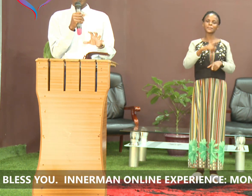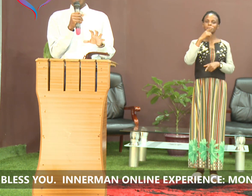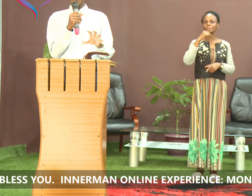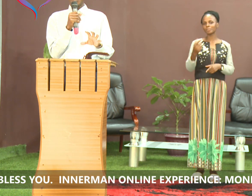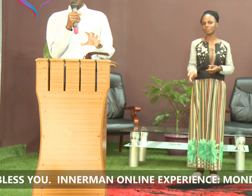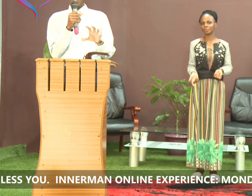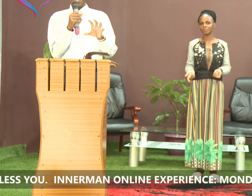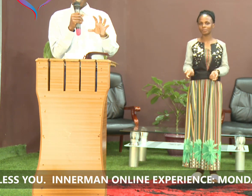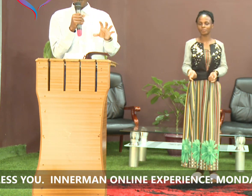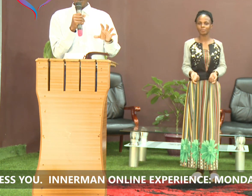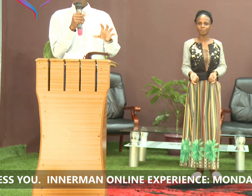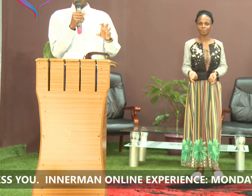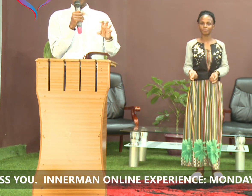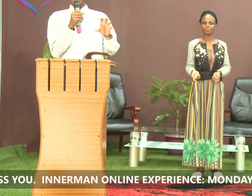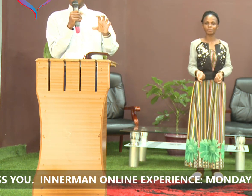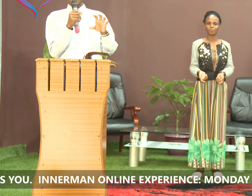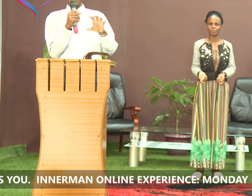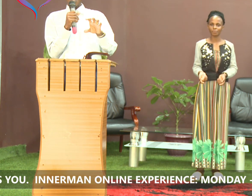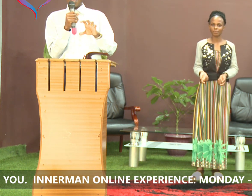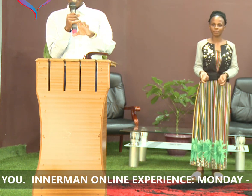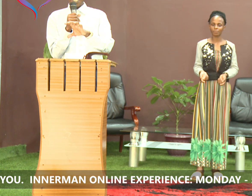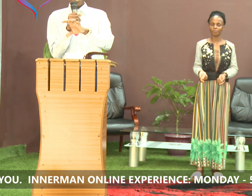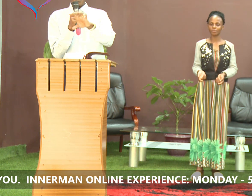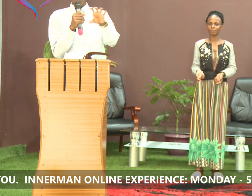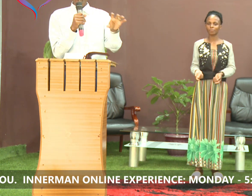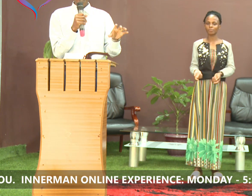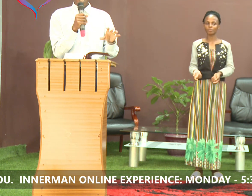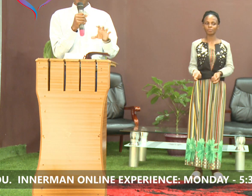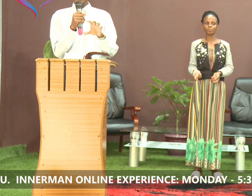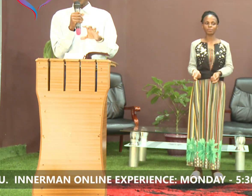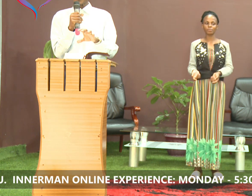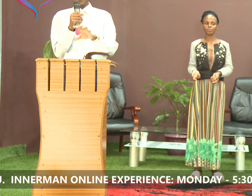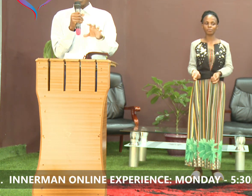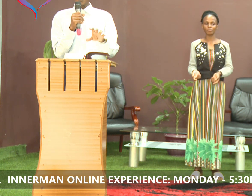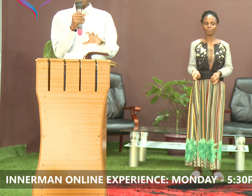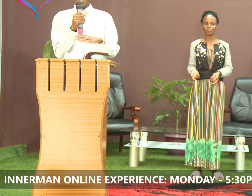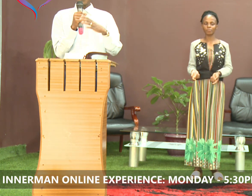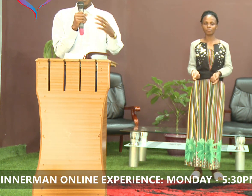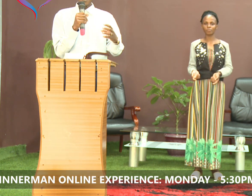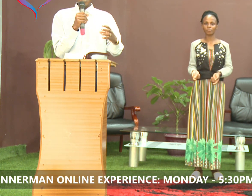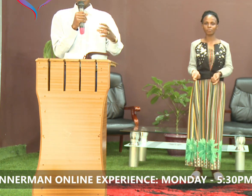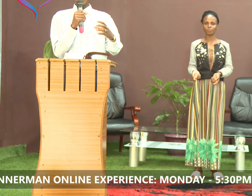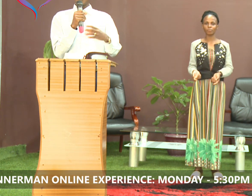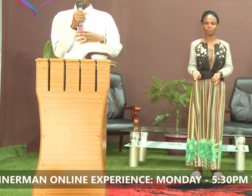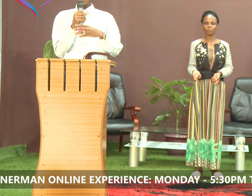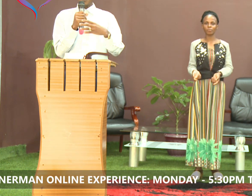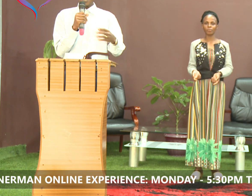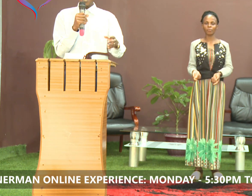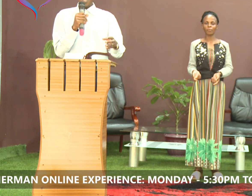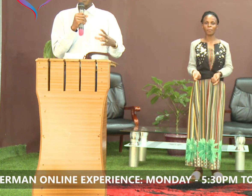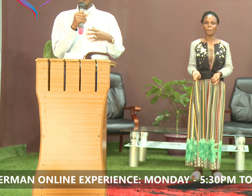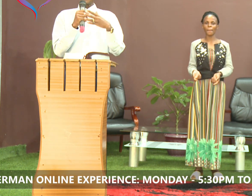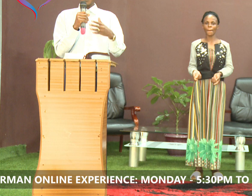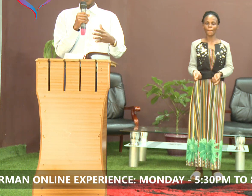but when you cannot really figure it out, but you keep on asking such questions as to how things will work out. And then at the end, she becomes